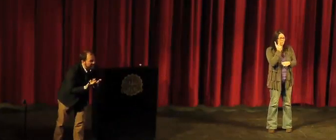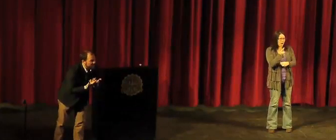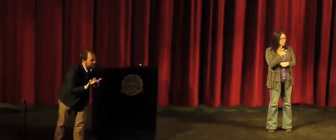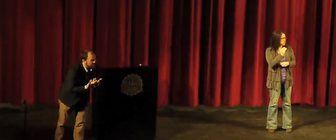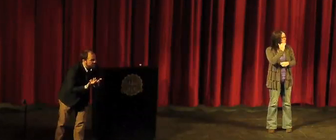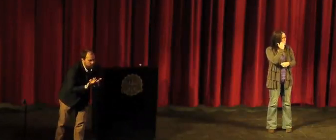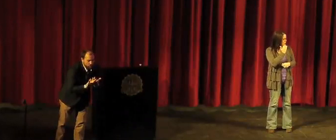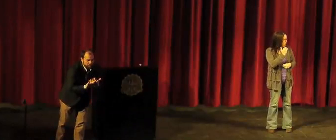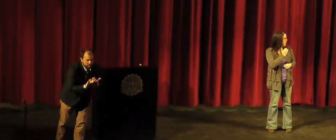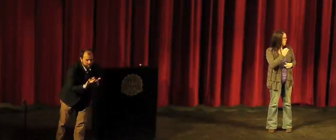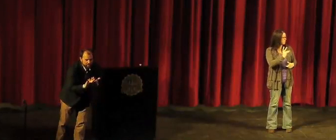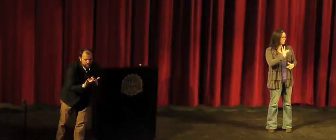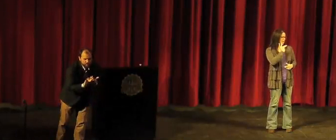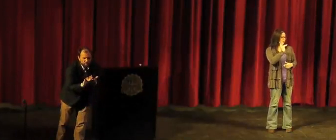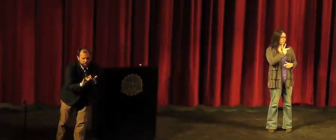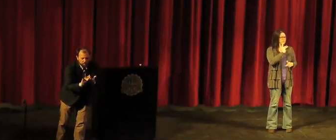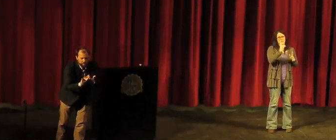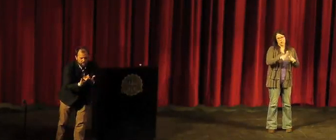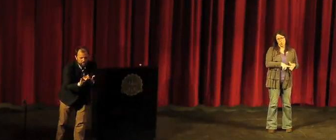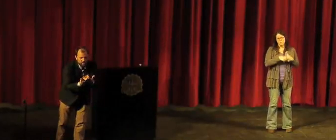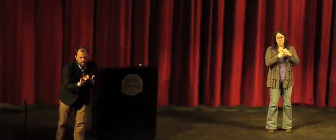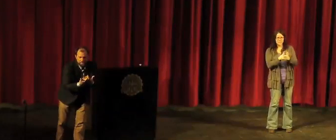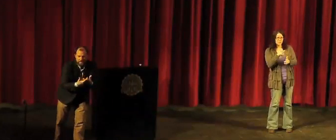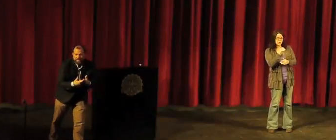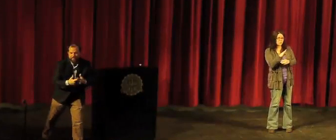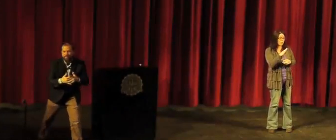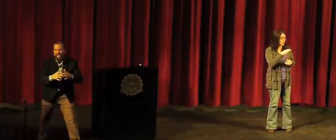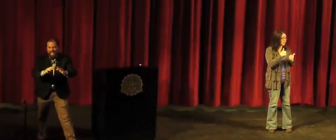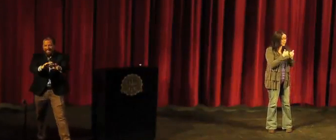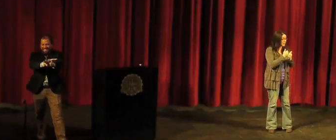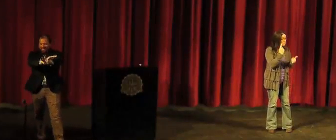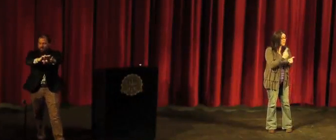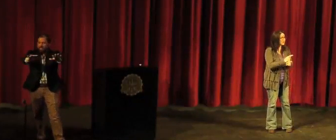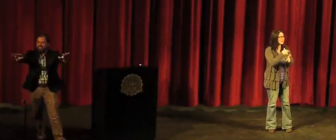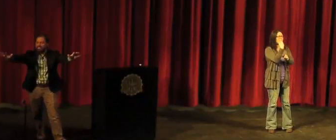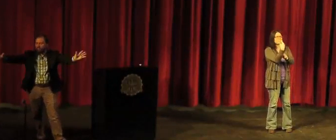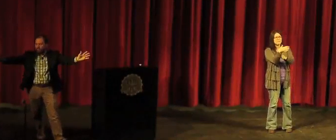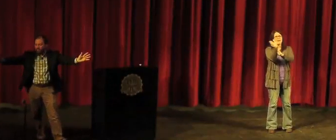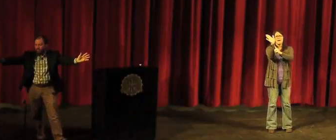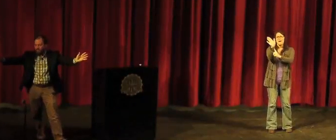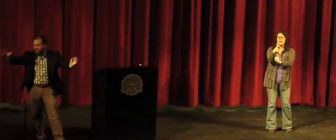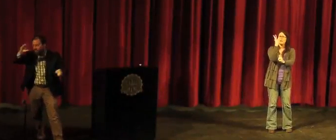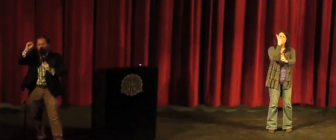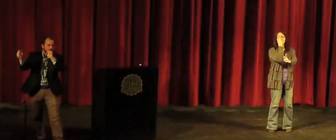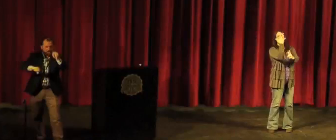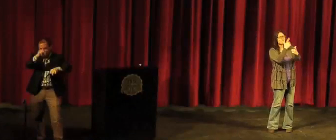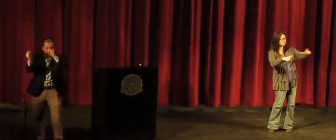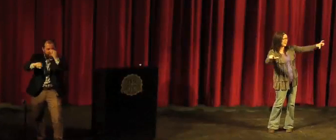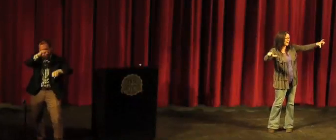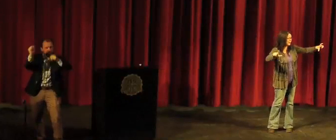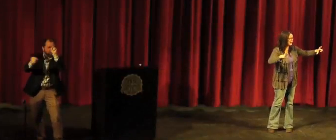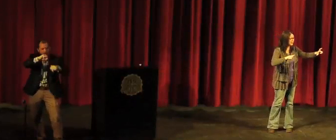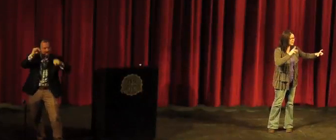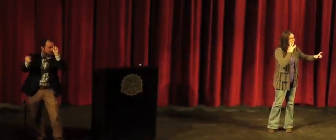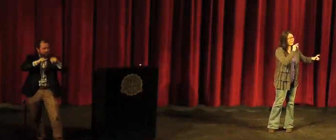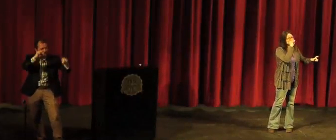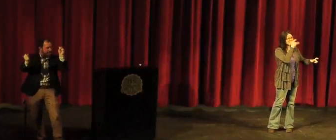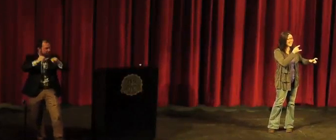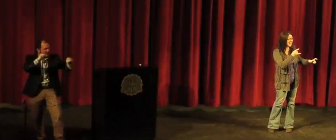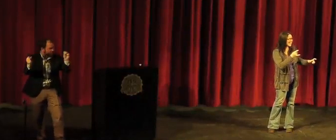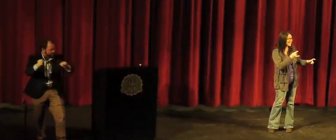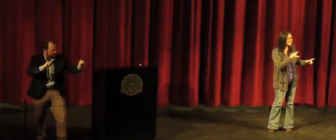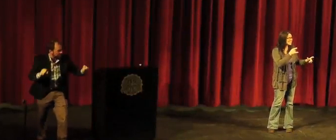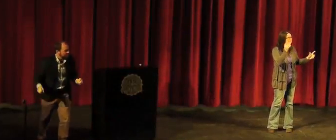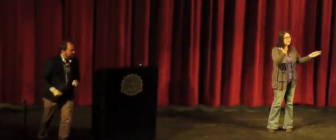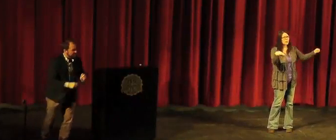the pageantry of the opening of a Super Bowl game, right? The flag is as big as the field. There's all these little kids who are making it